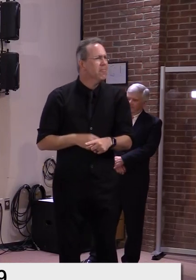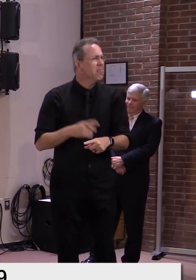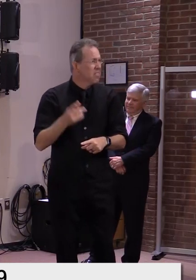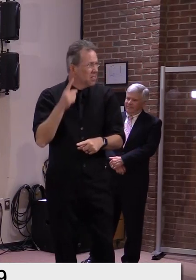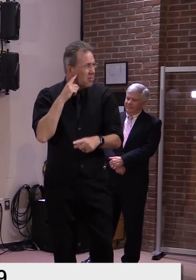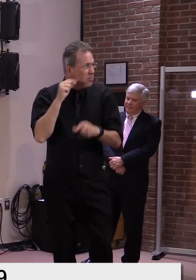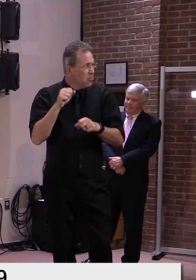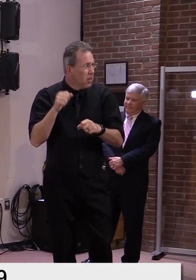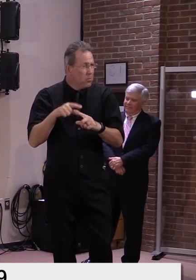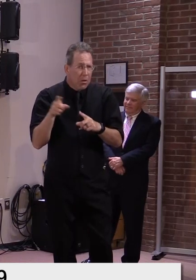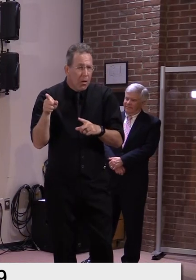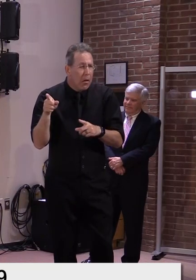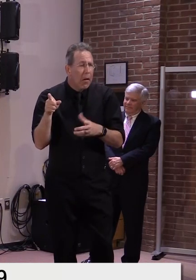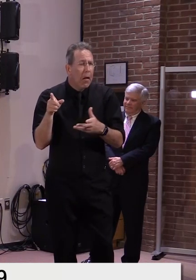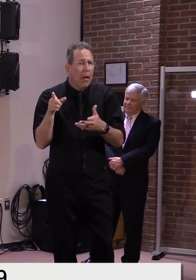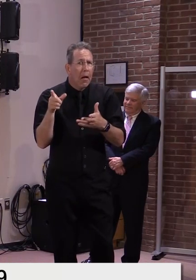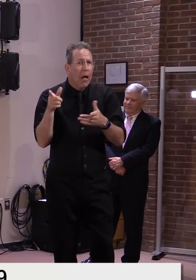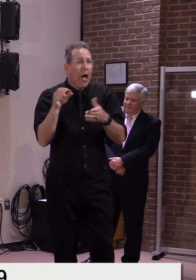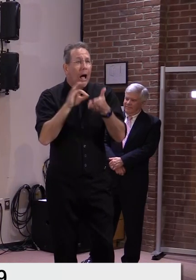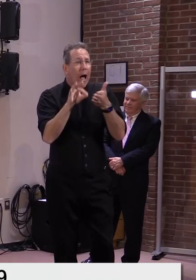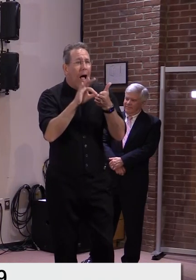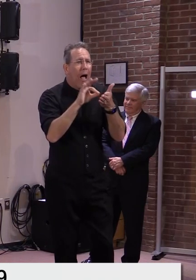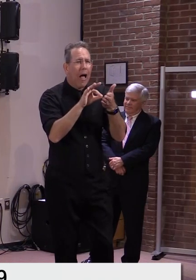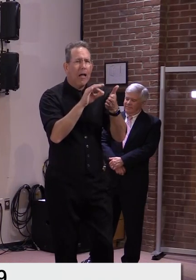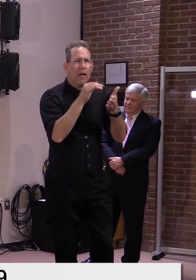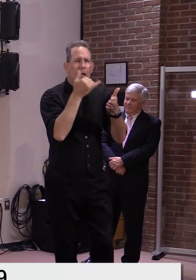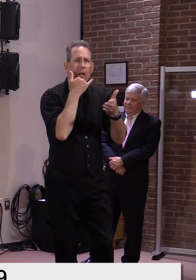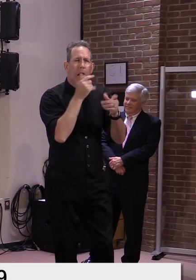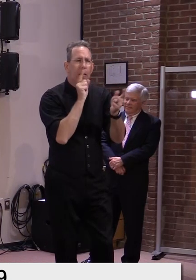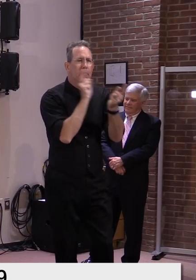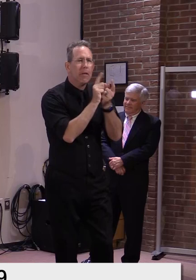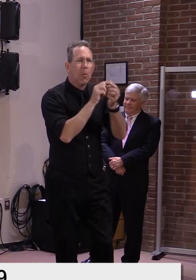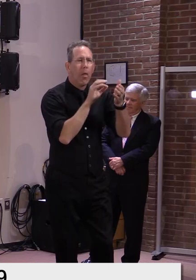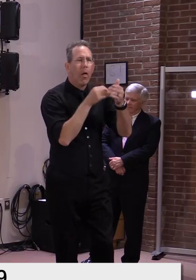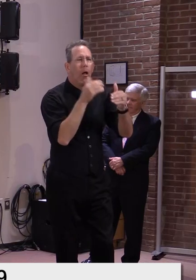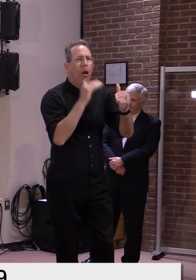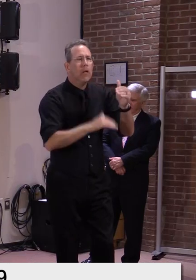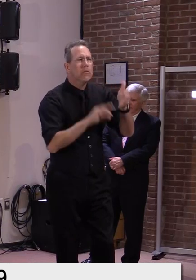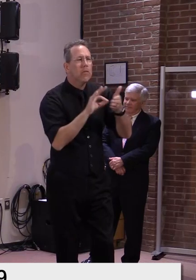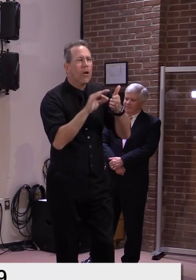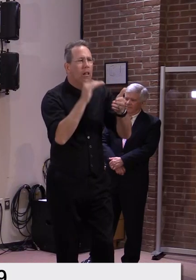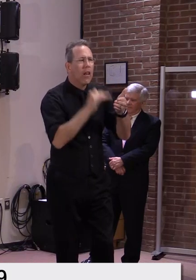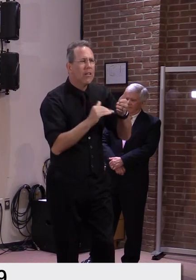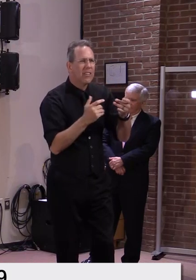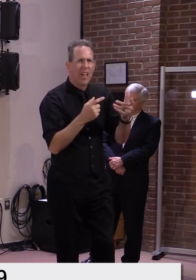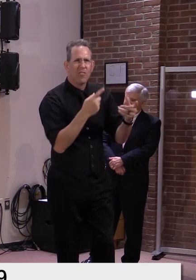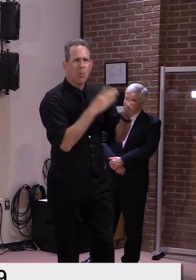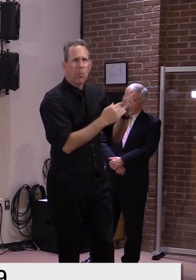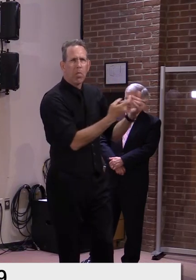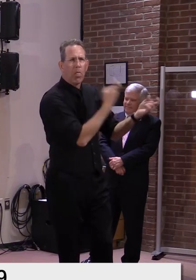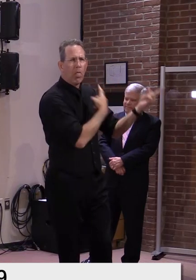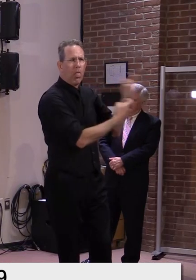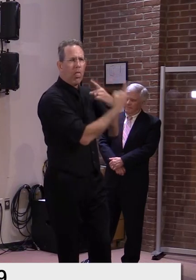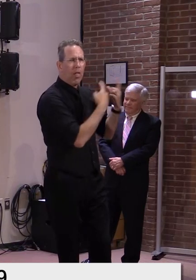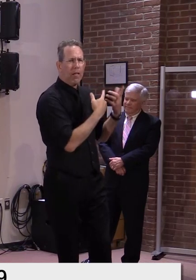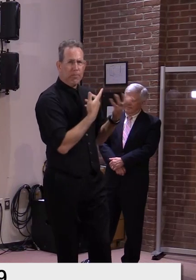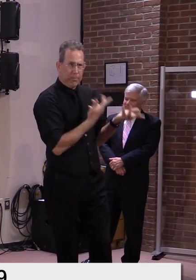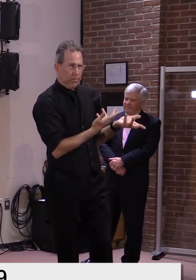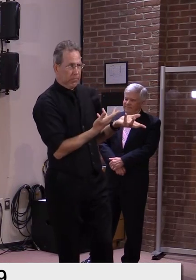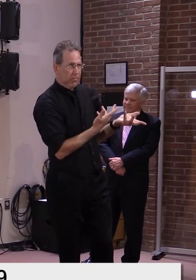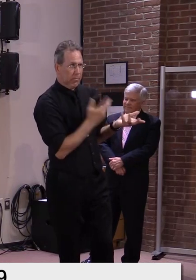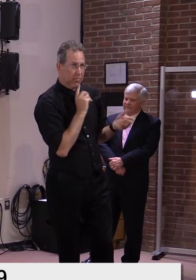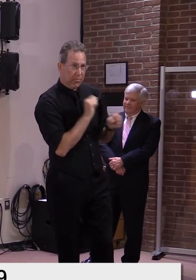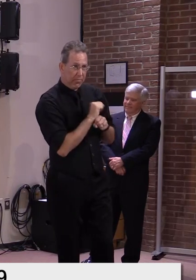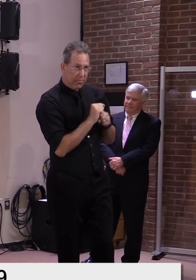County. I received a lot of questions and comments from residents there who say a large number of residents work in New